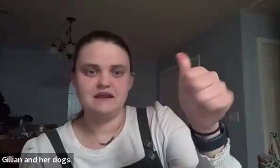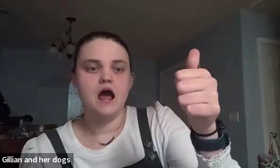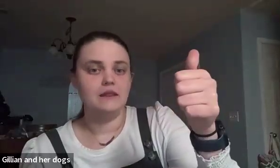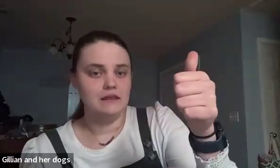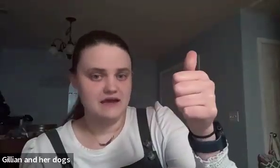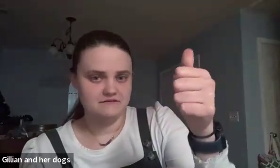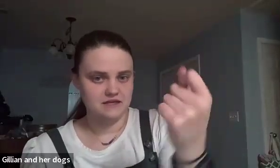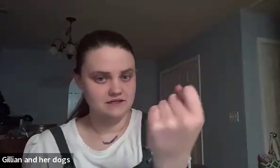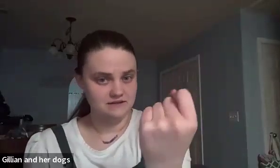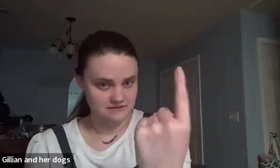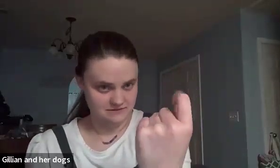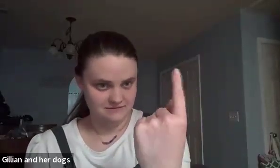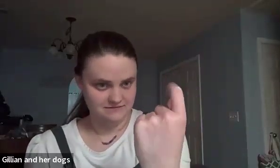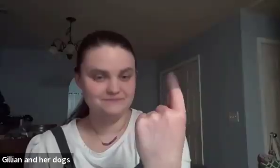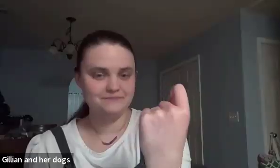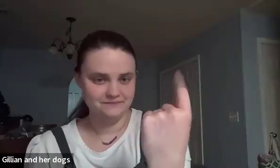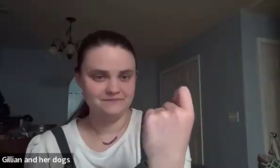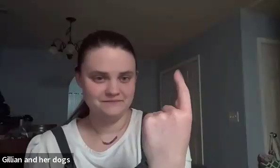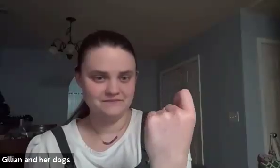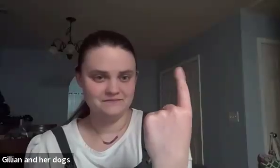then 11.